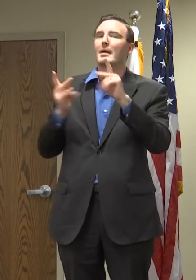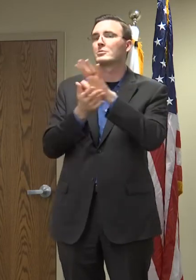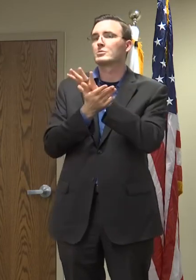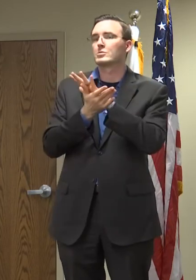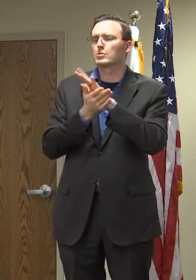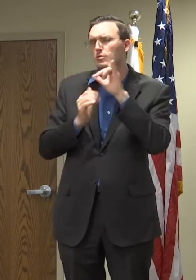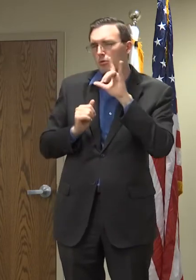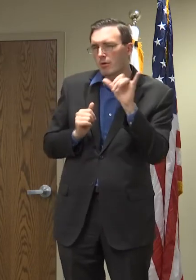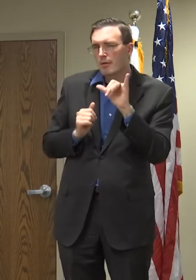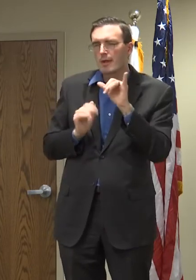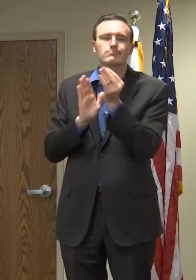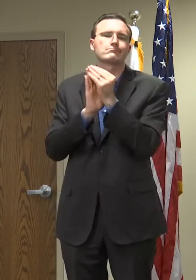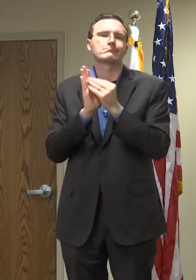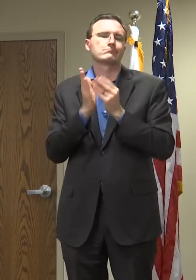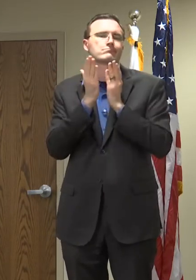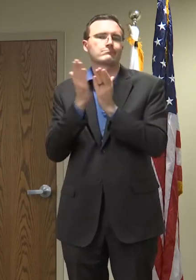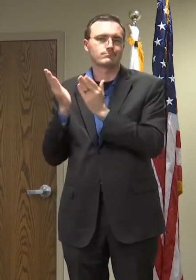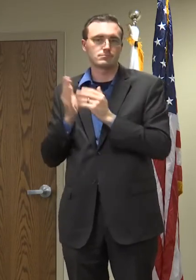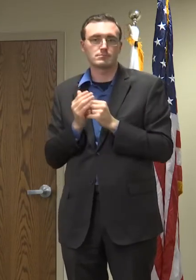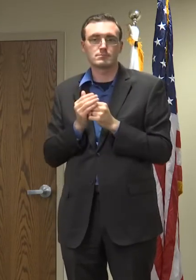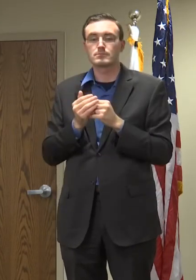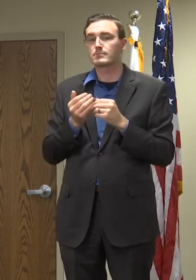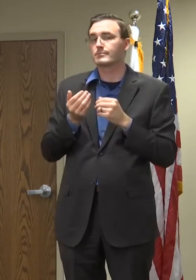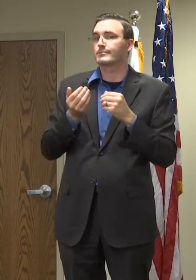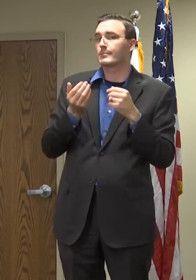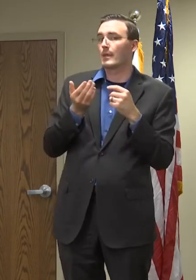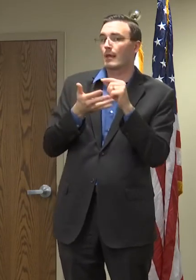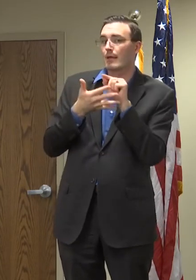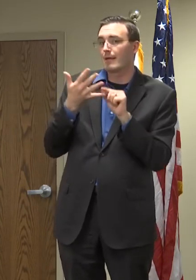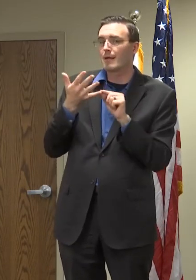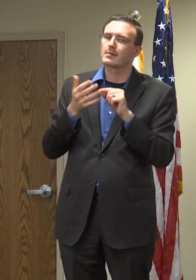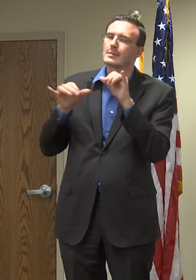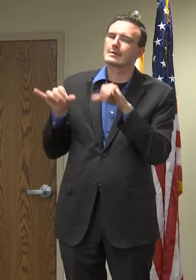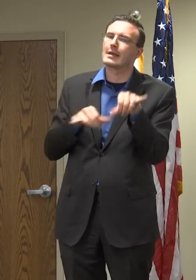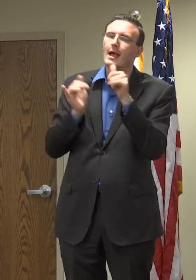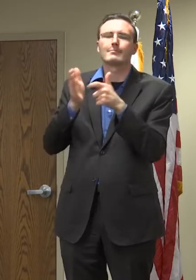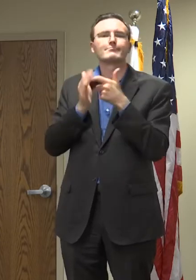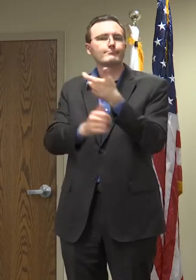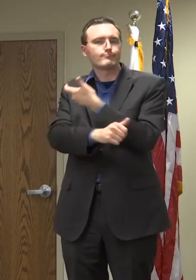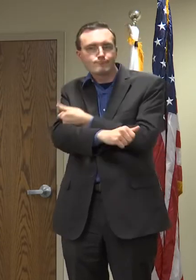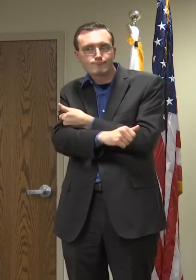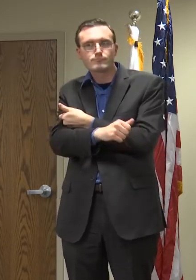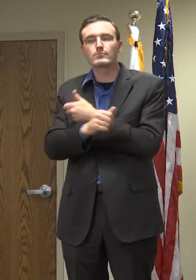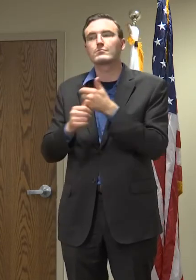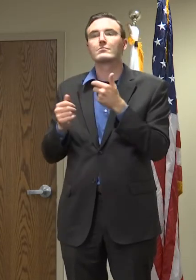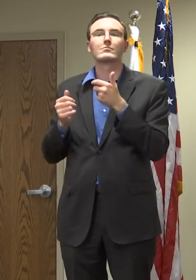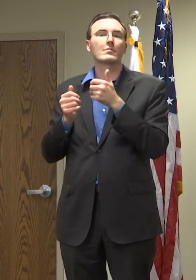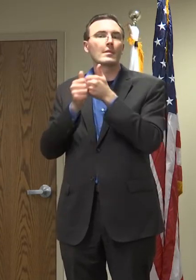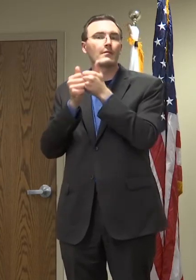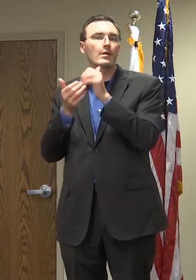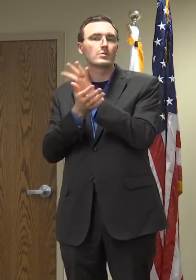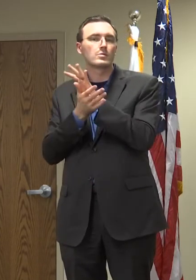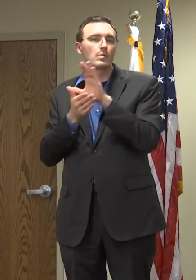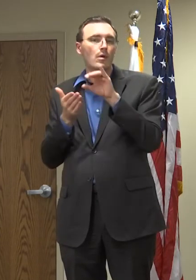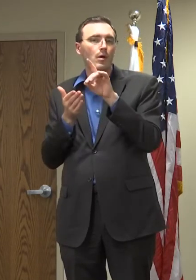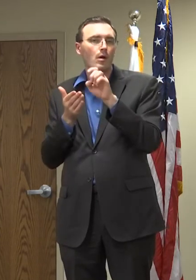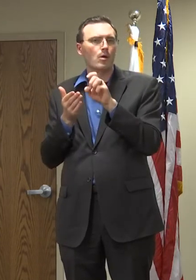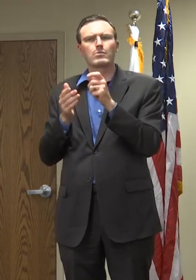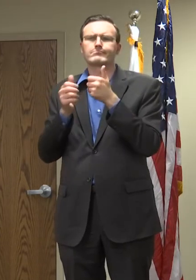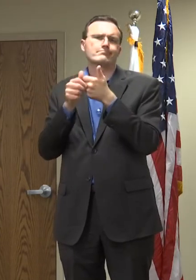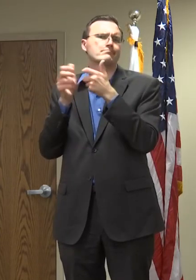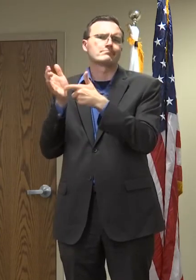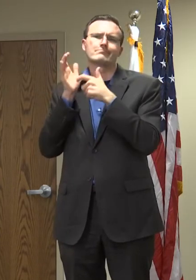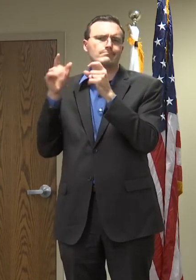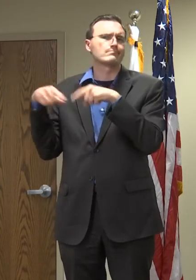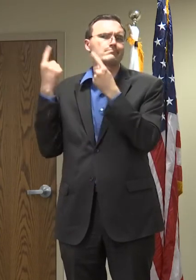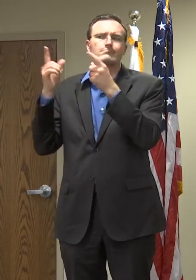to stay the same. Routine vaccinations and physical exams per school code will continue to be required. So this is a great time.